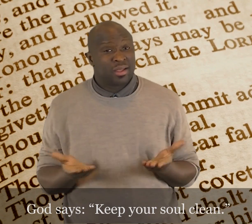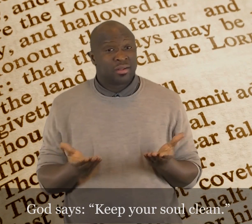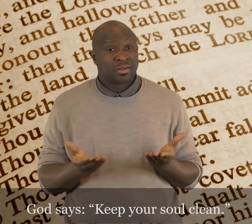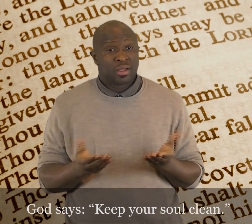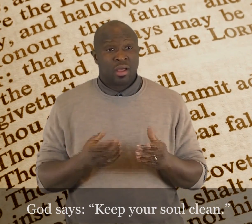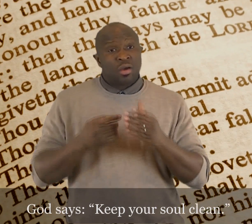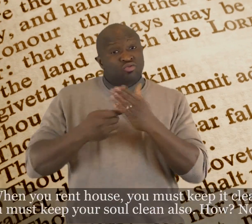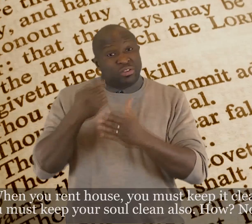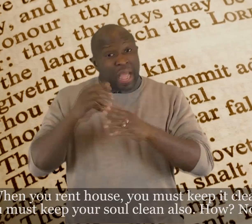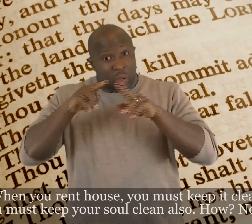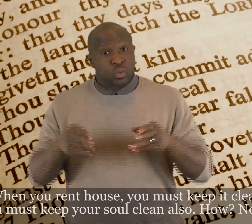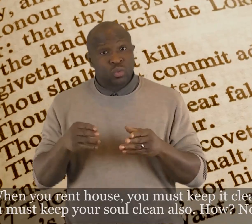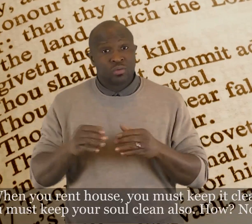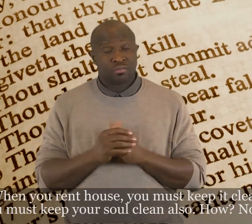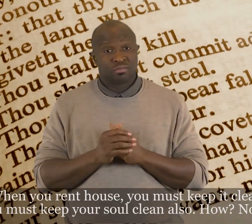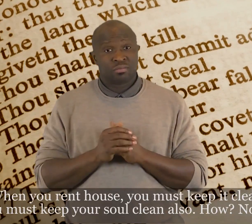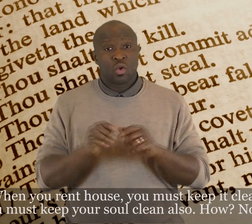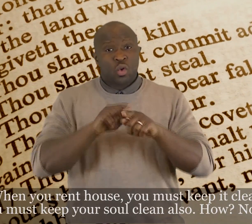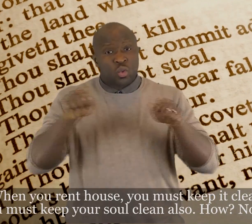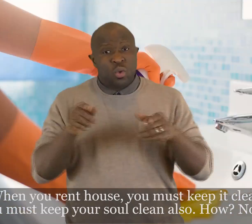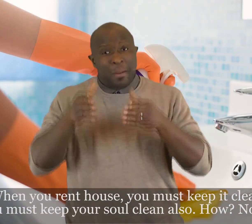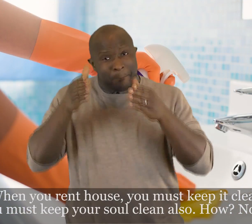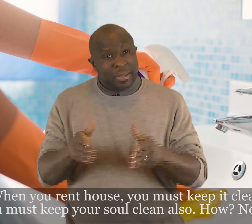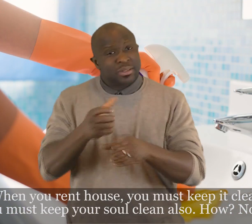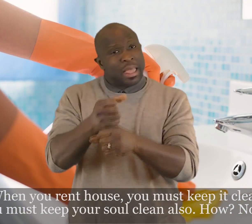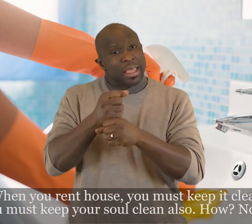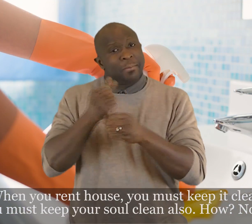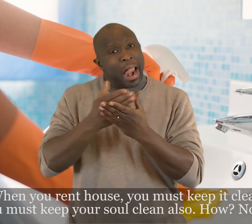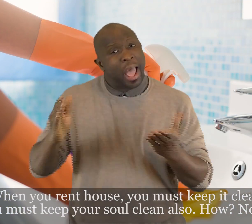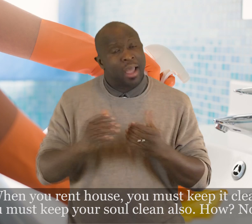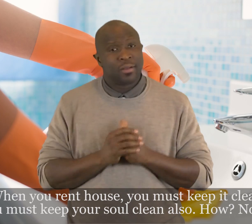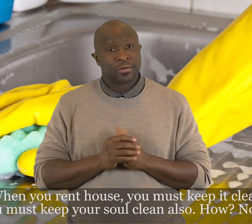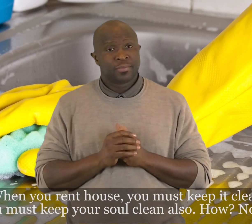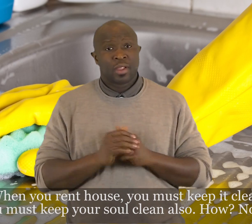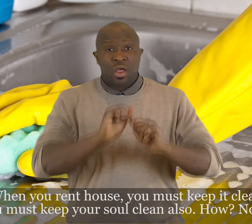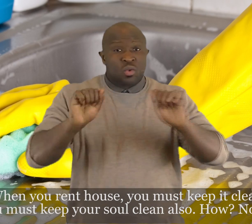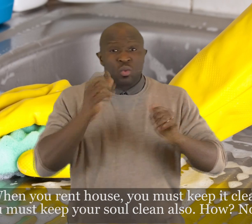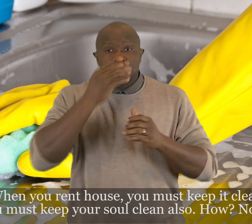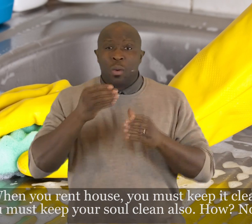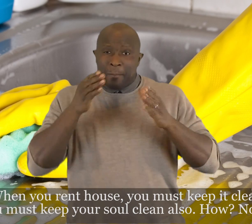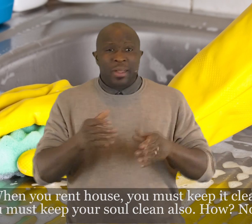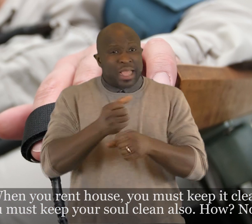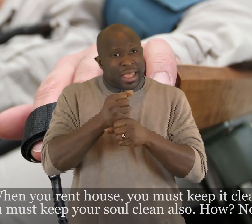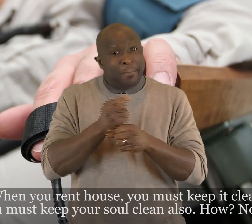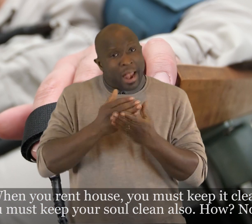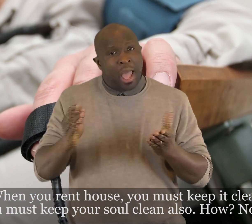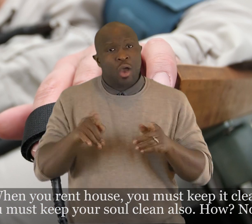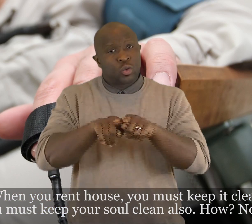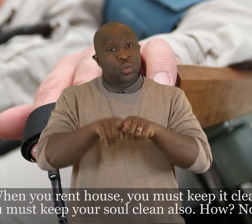house spotlessly clean. The landlord of the universe insists on it. No